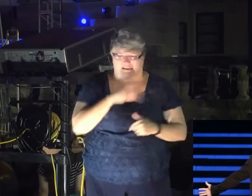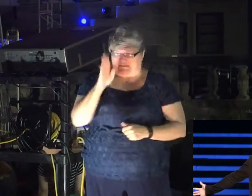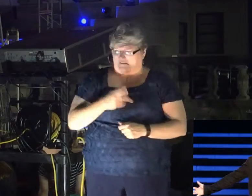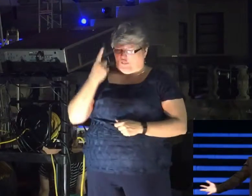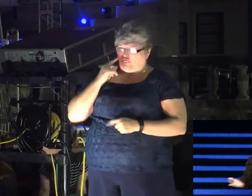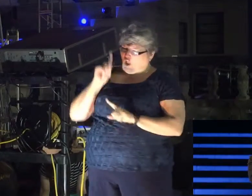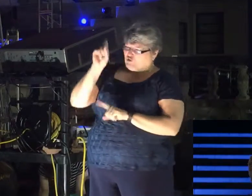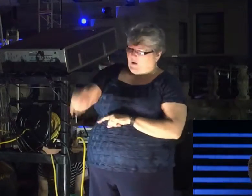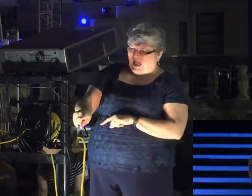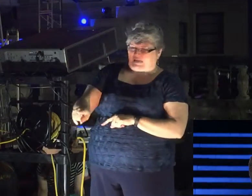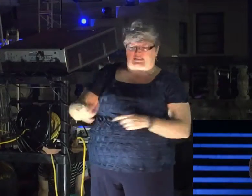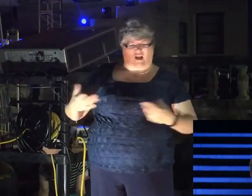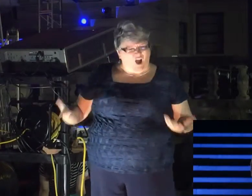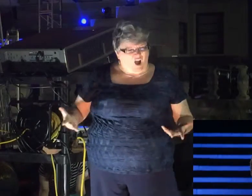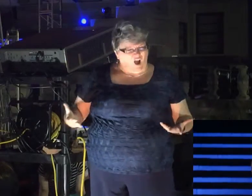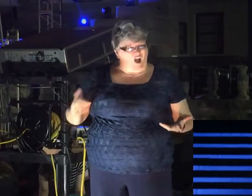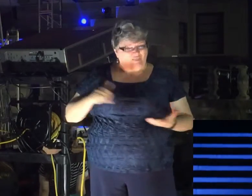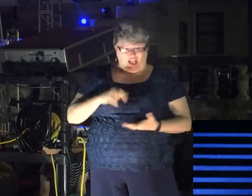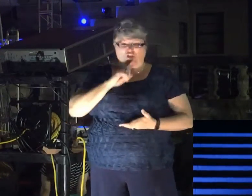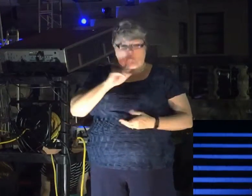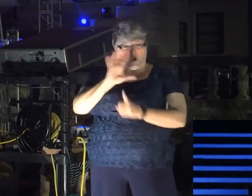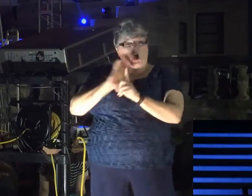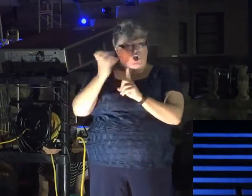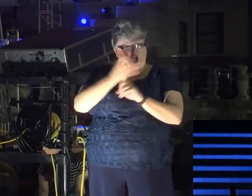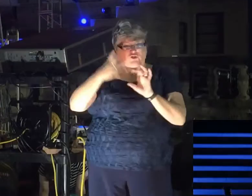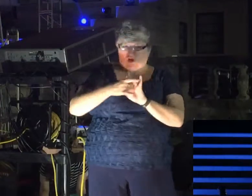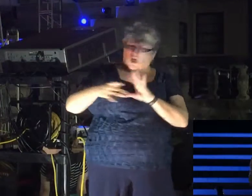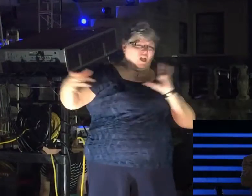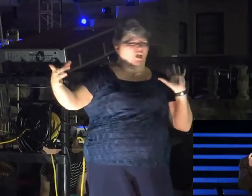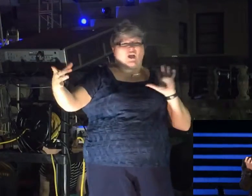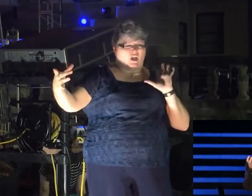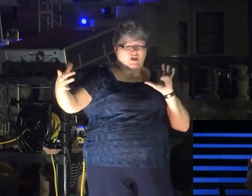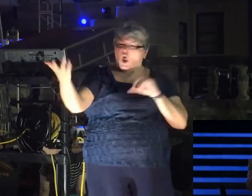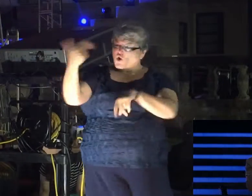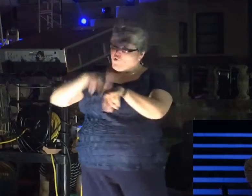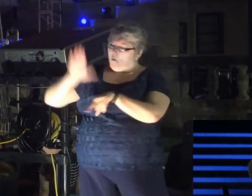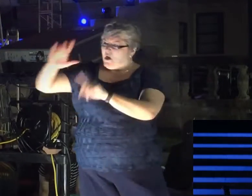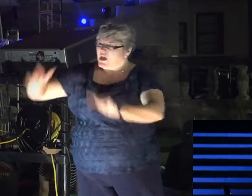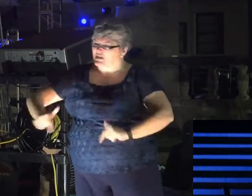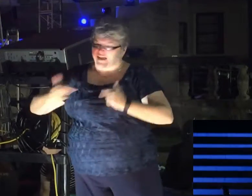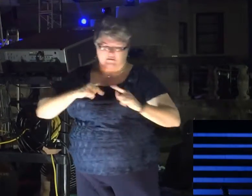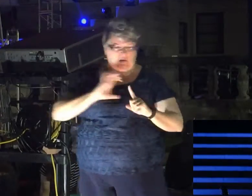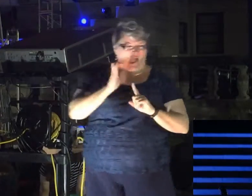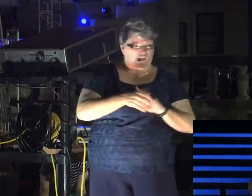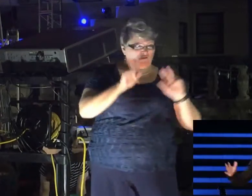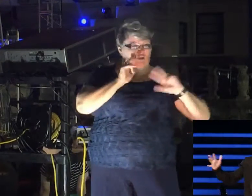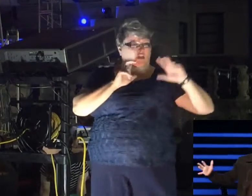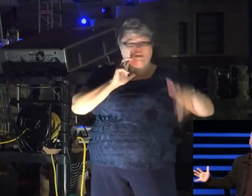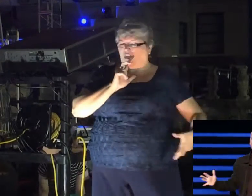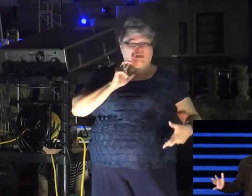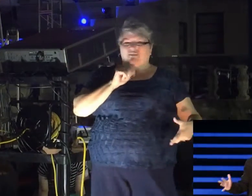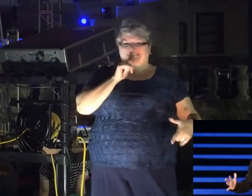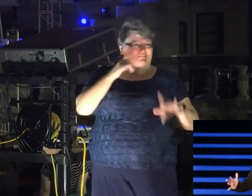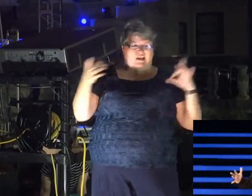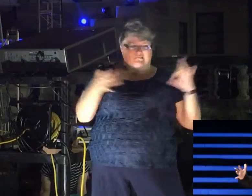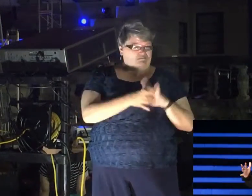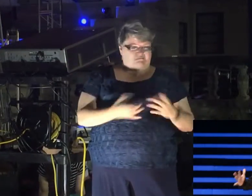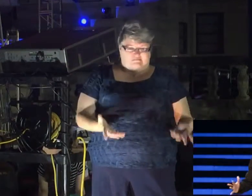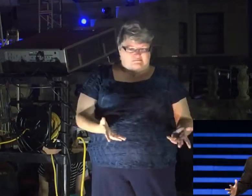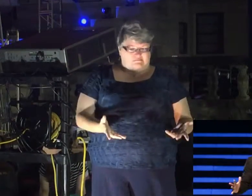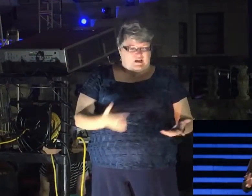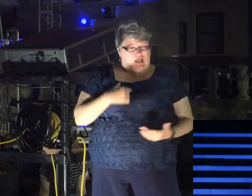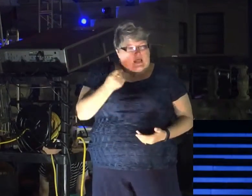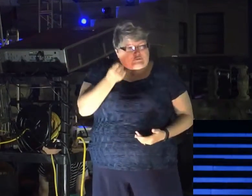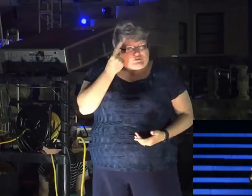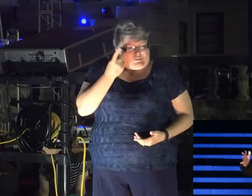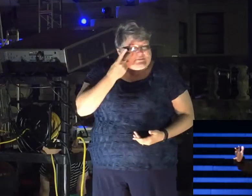never thought to ask someone that question. And I thought, that is a real cultural disconnect. That's so normal for him, but in my culture, that's not normal.